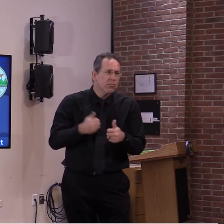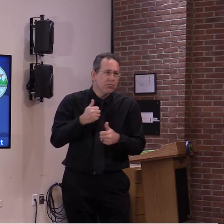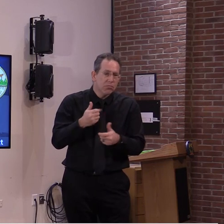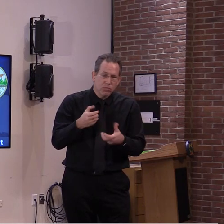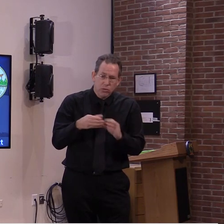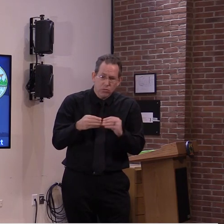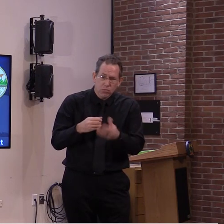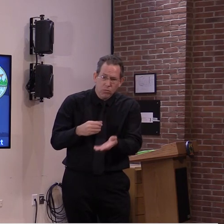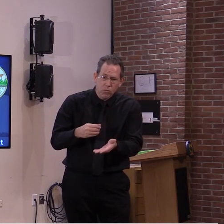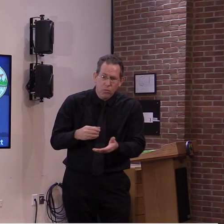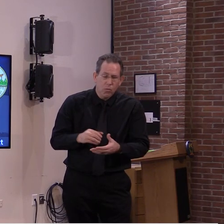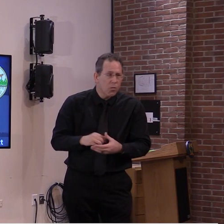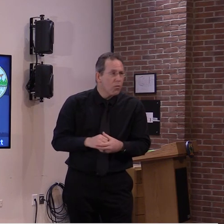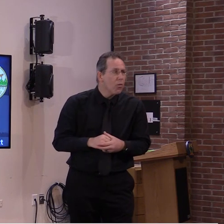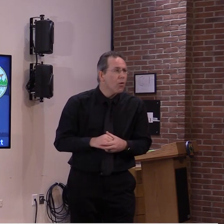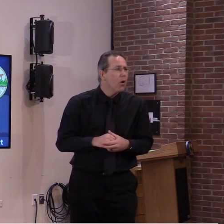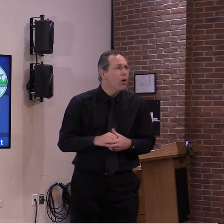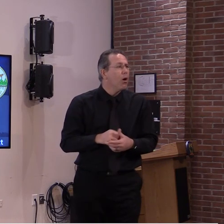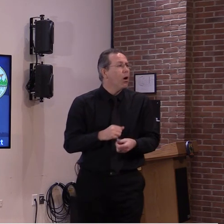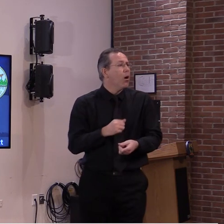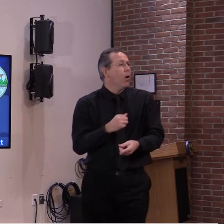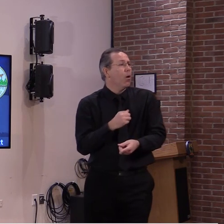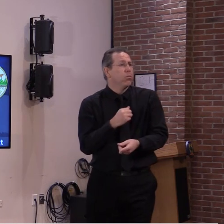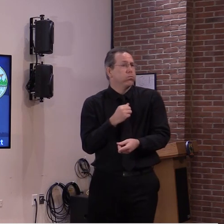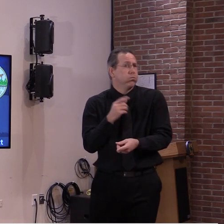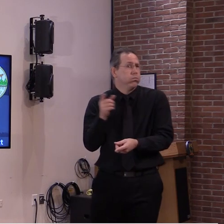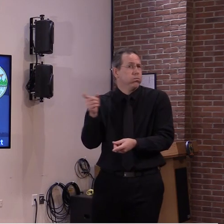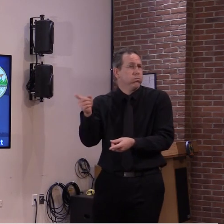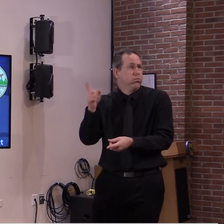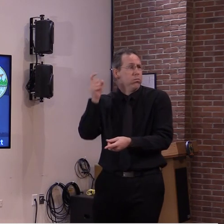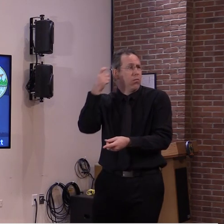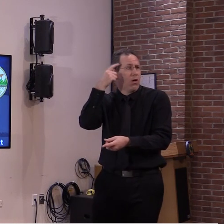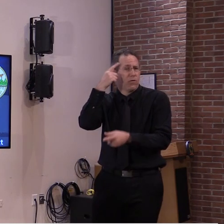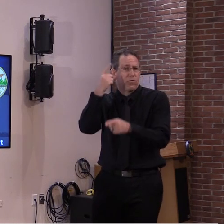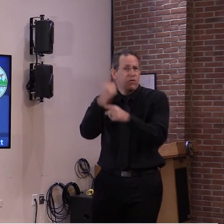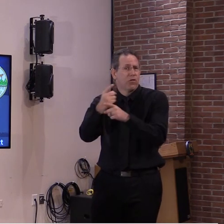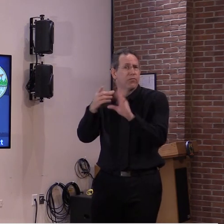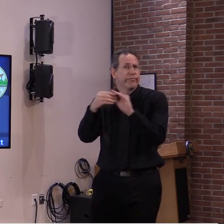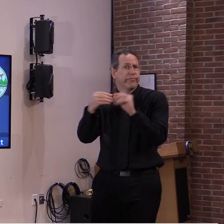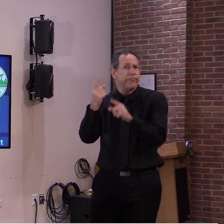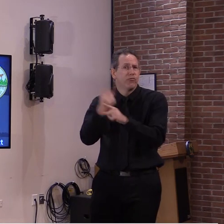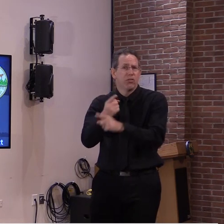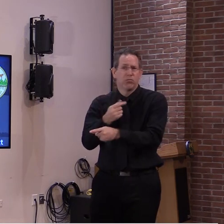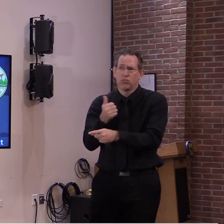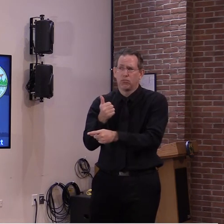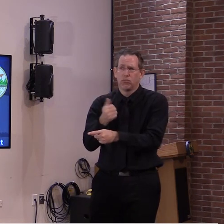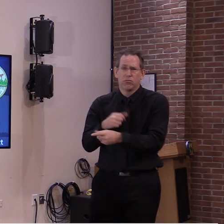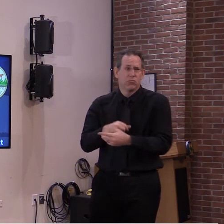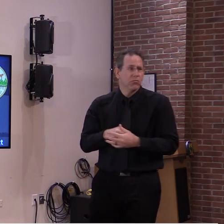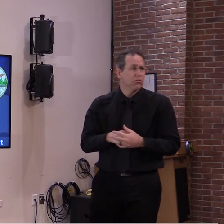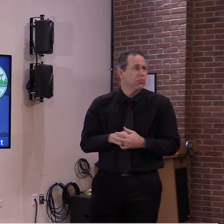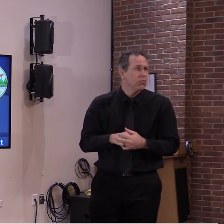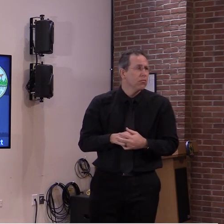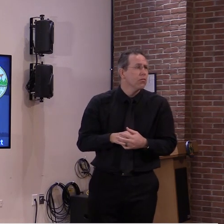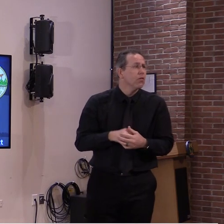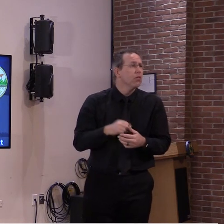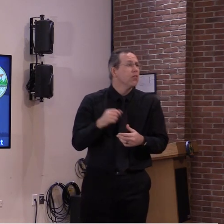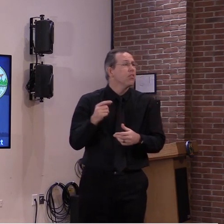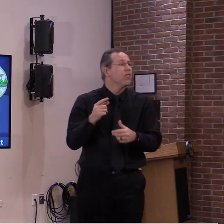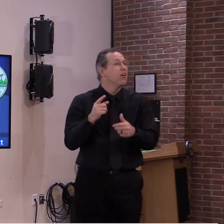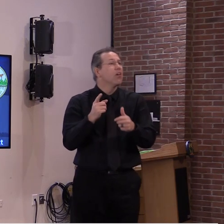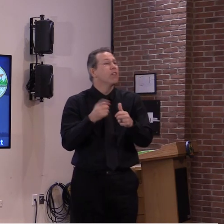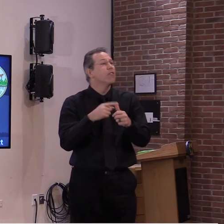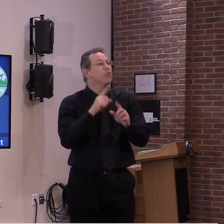I think the governor encapsulated most of it. There are there's first responders all over Vermont and